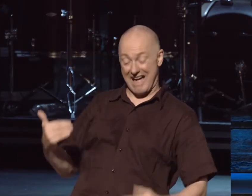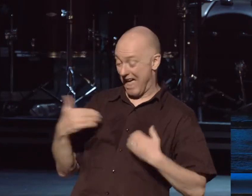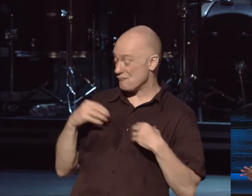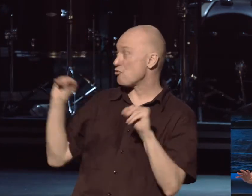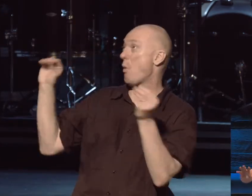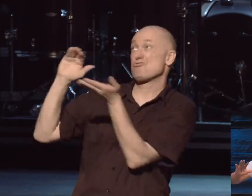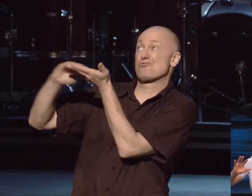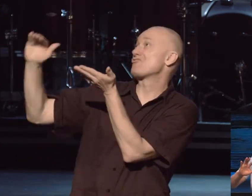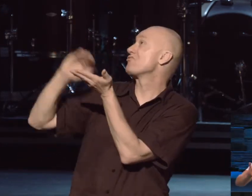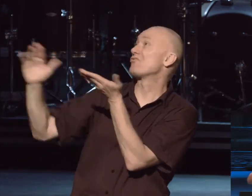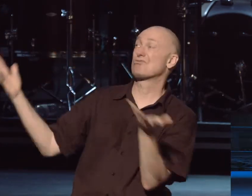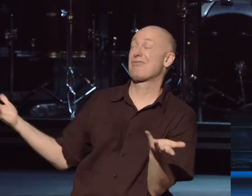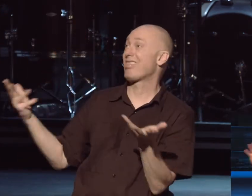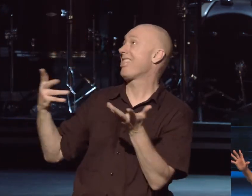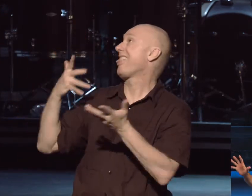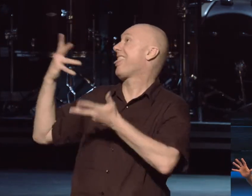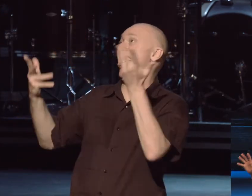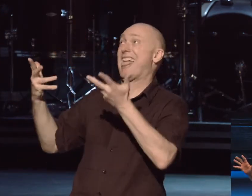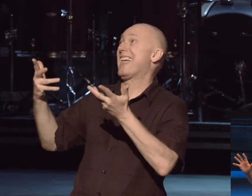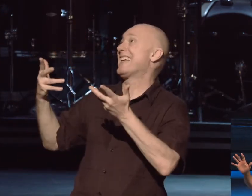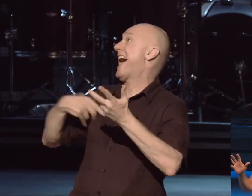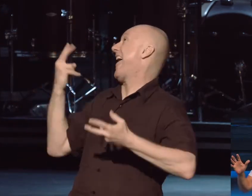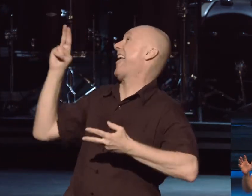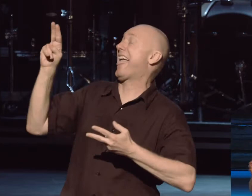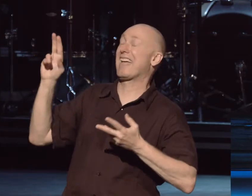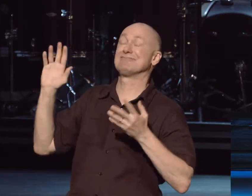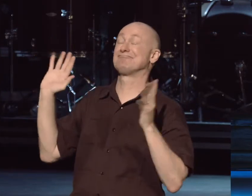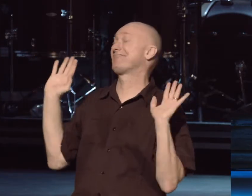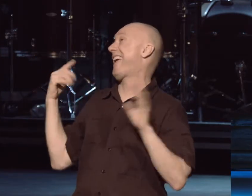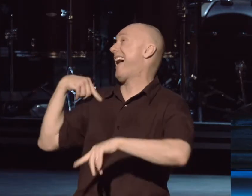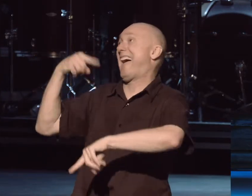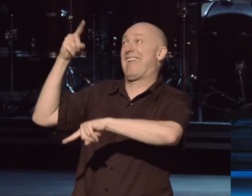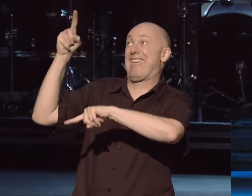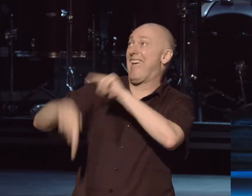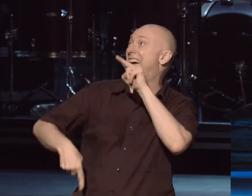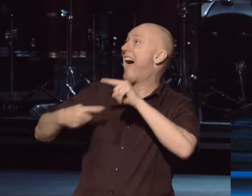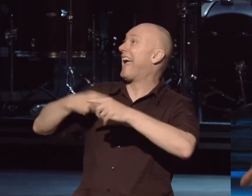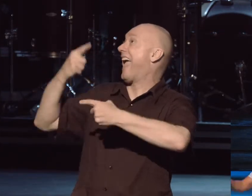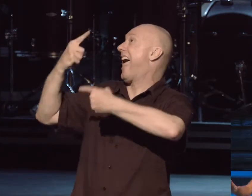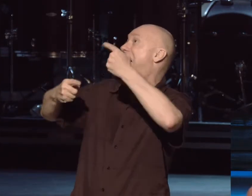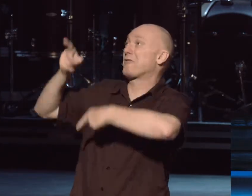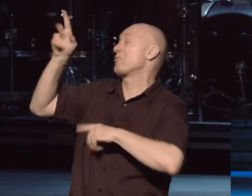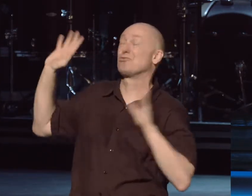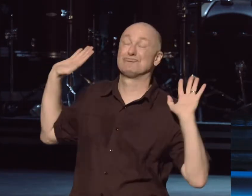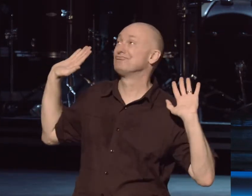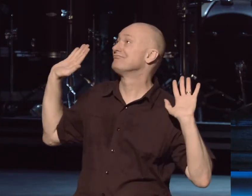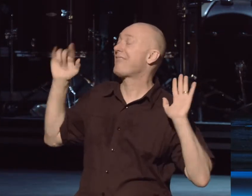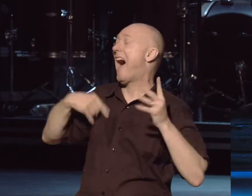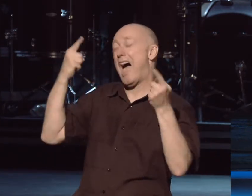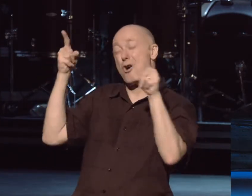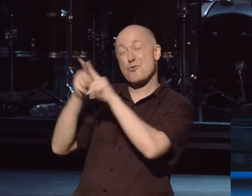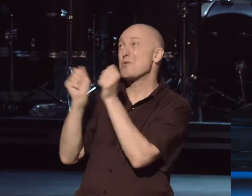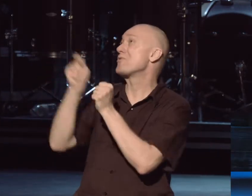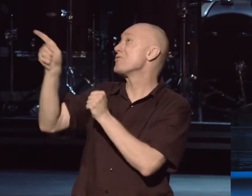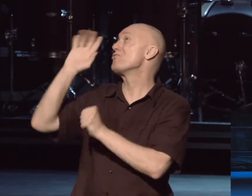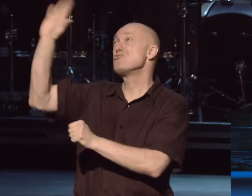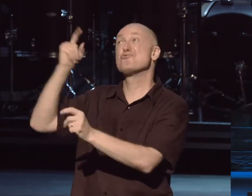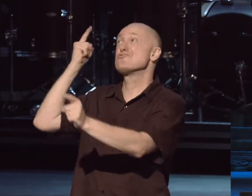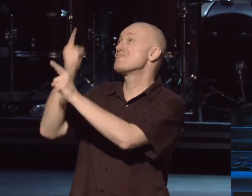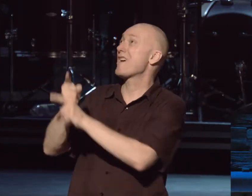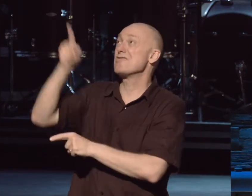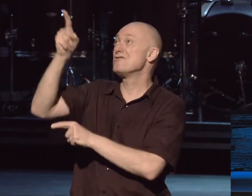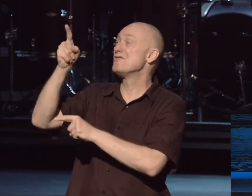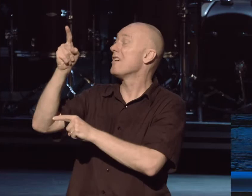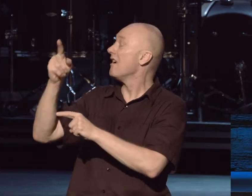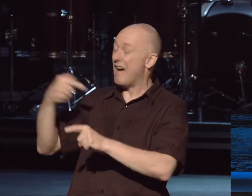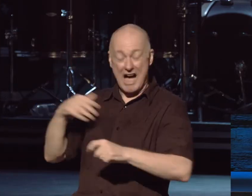no rebuttal. I'm not even going to try to give any kind of argument back. Just, I agree with you. You're right, God. I totally surrendered.